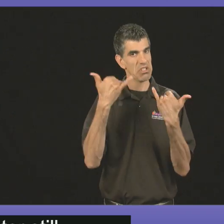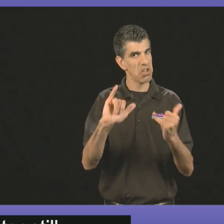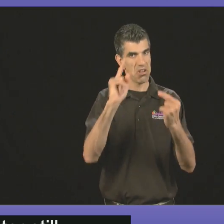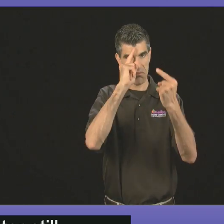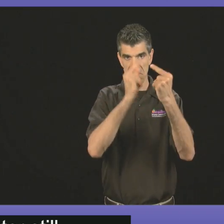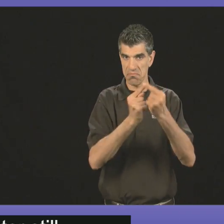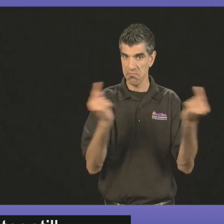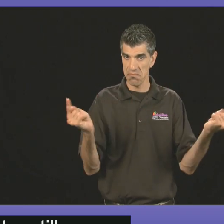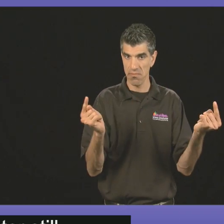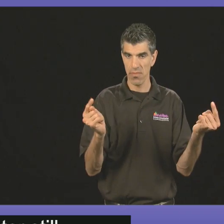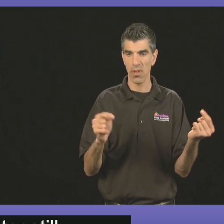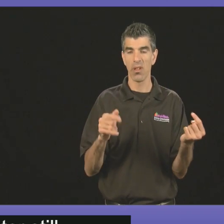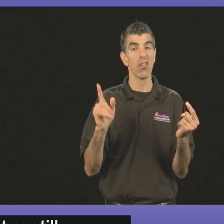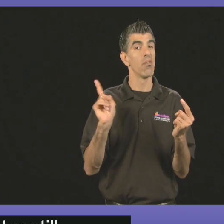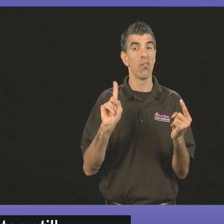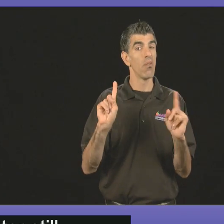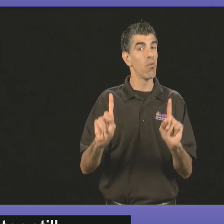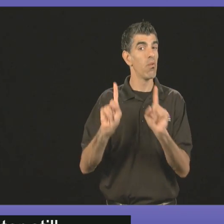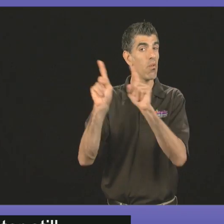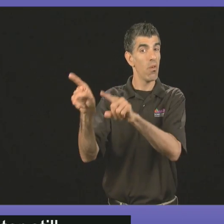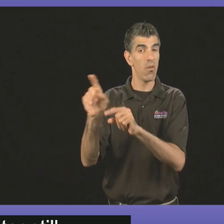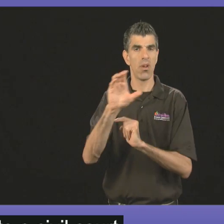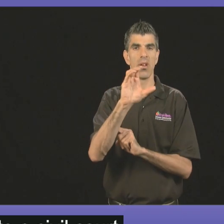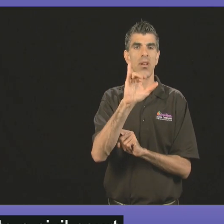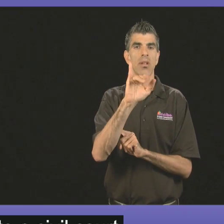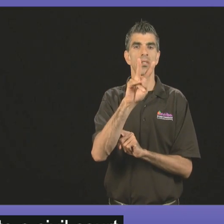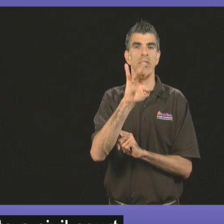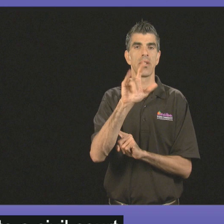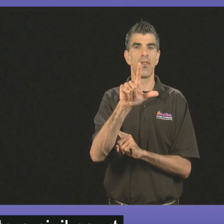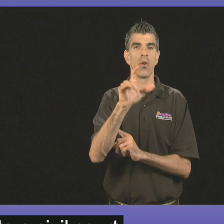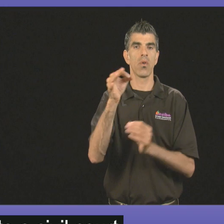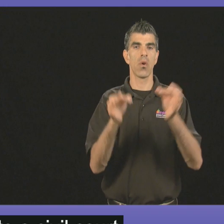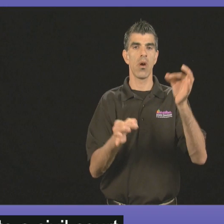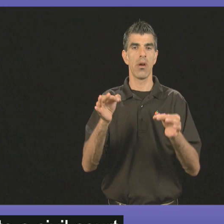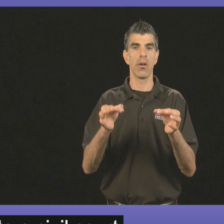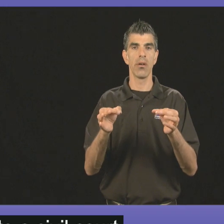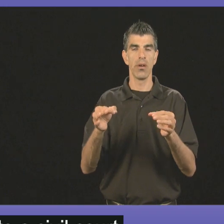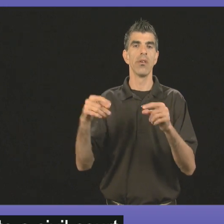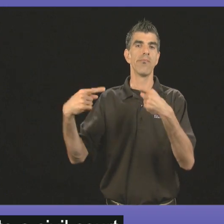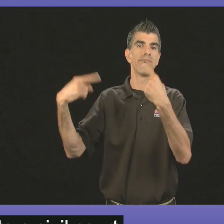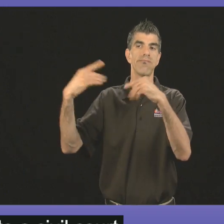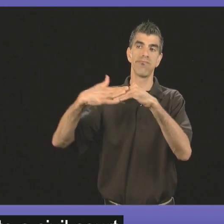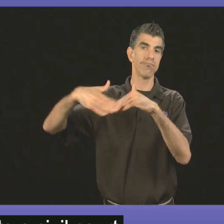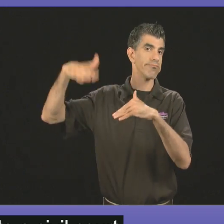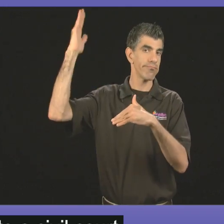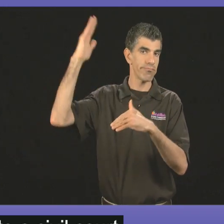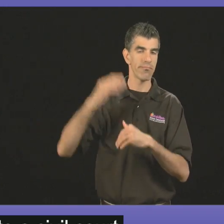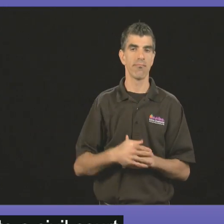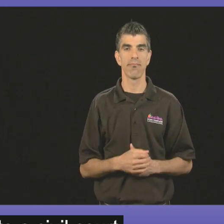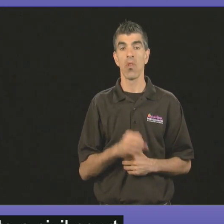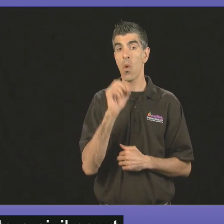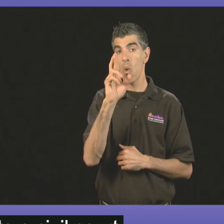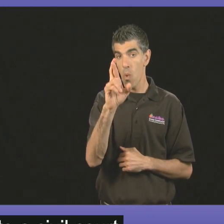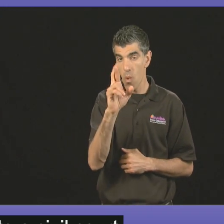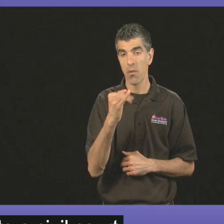If the interpreter still disagrees with the decision, they may go to a civil court and take it from there.